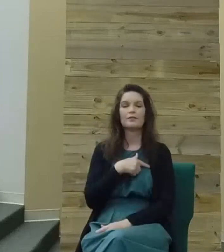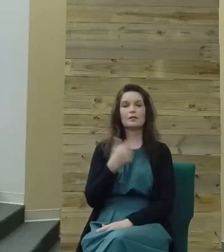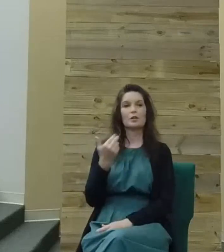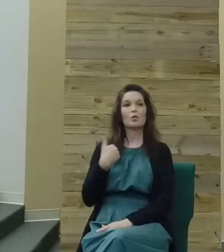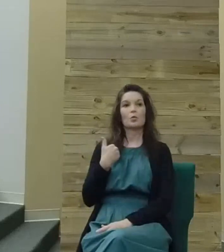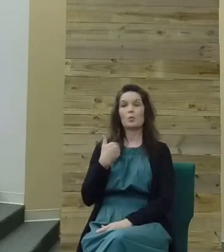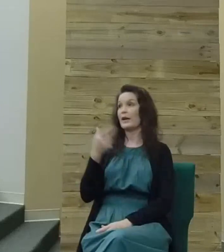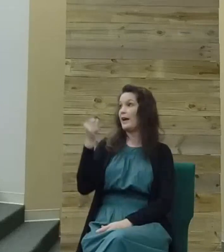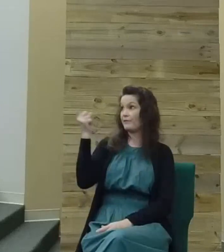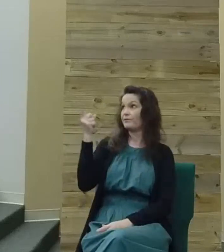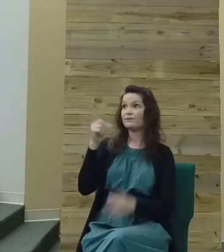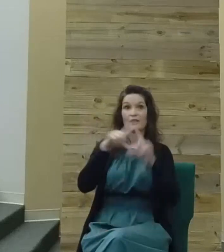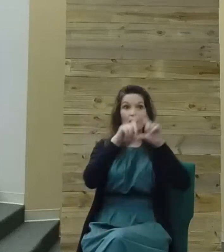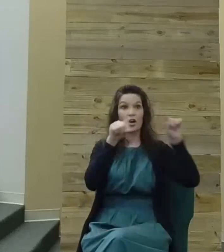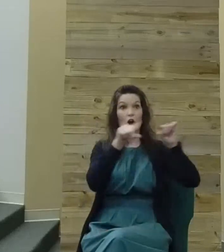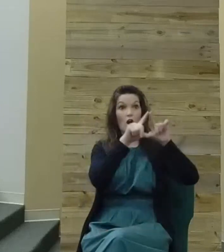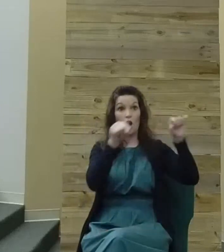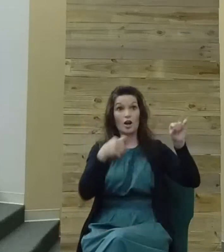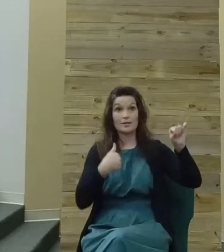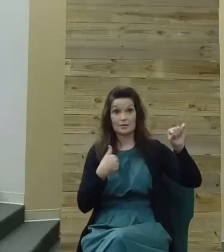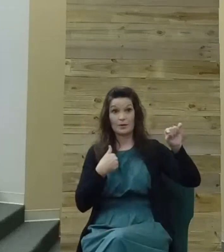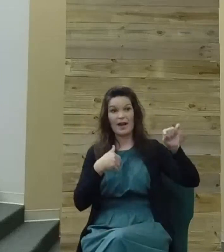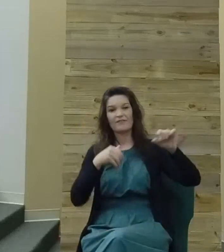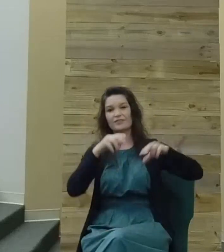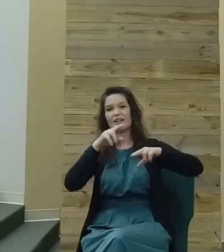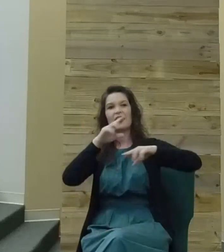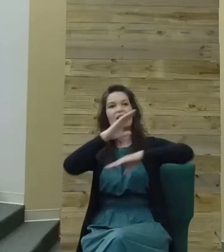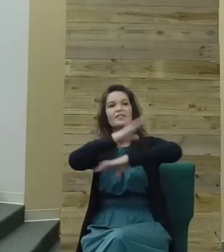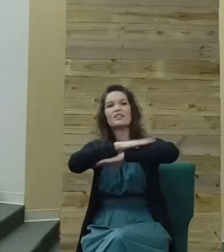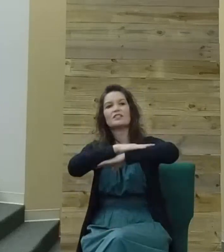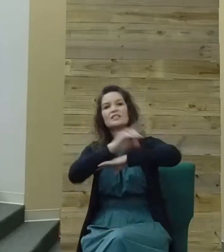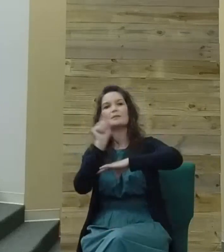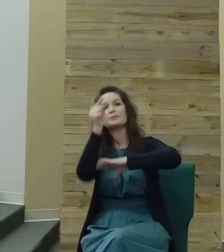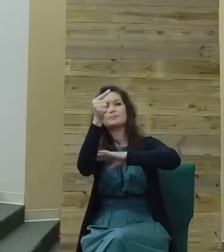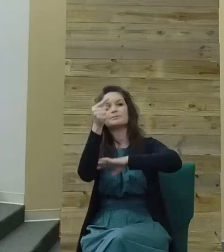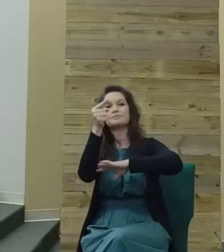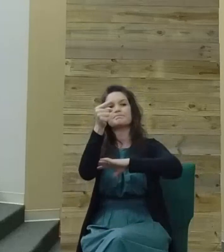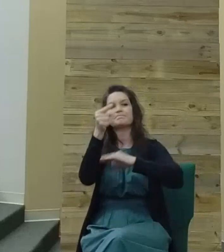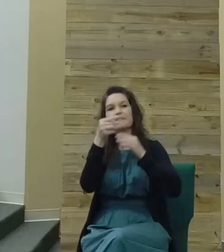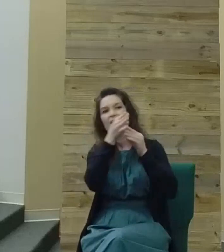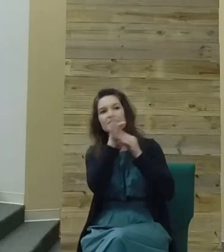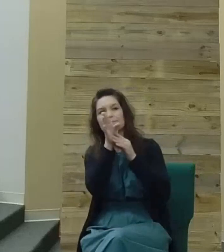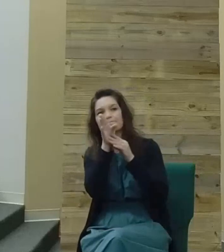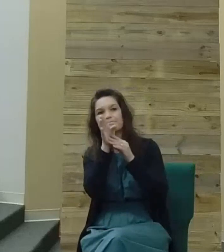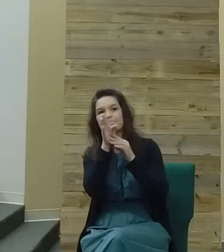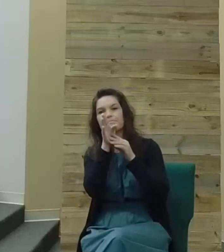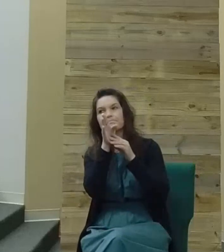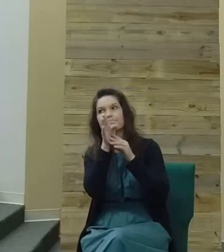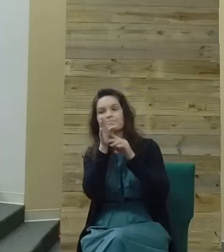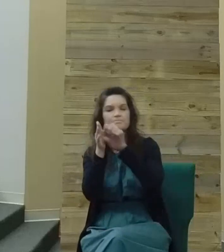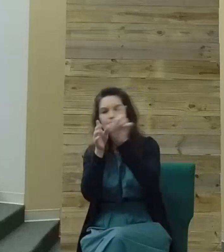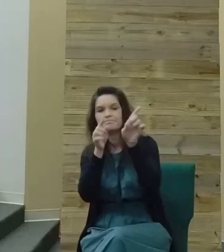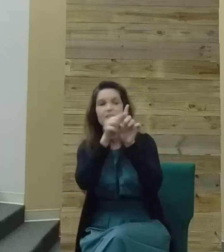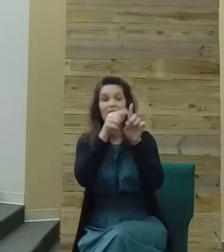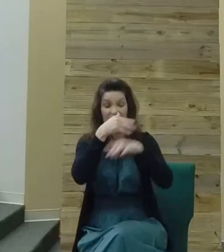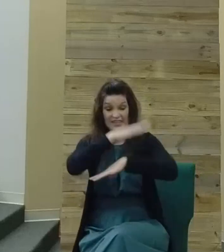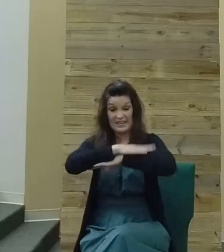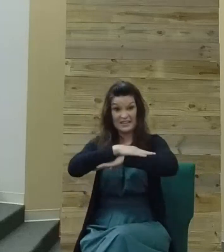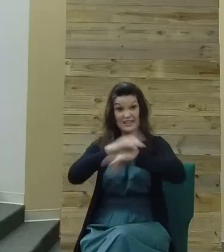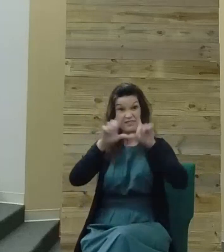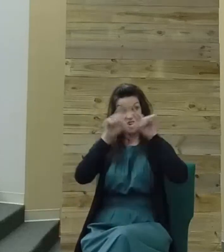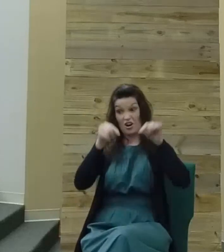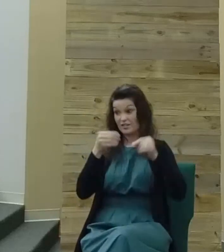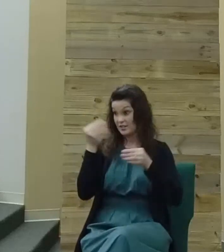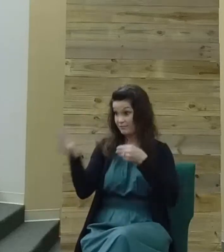we have these invite cards. They're out on the desk right as you turn out the door in the back. Take these